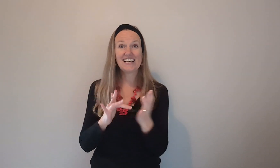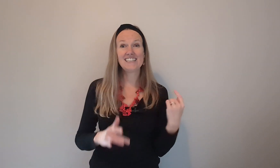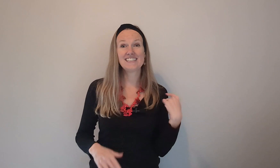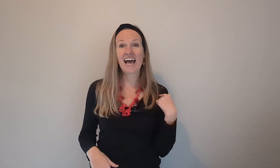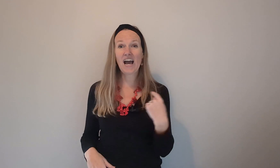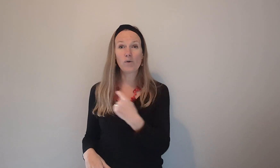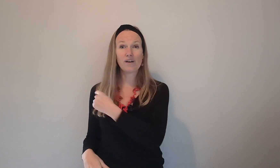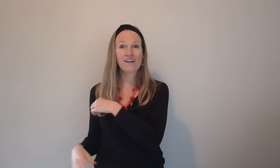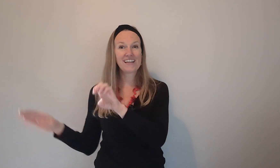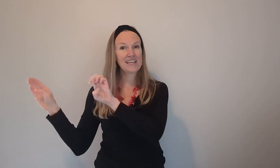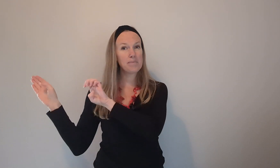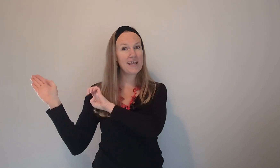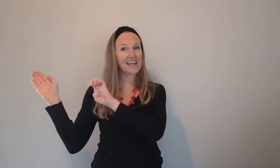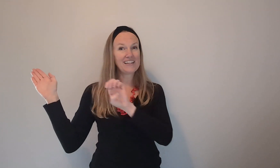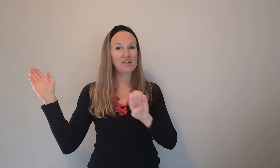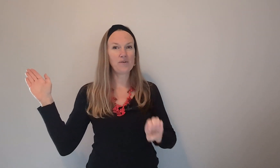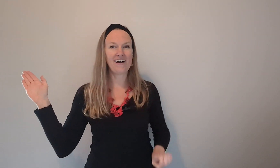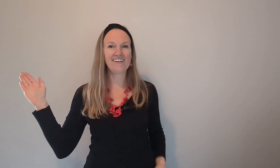Jesus our Emmanuel.